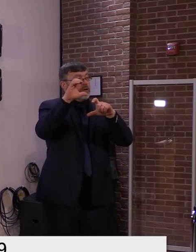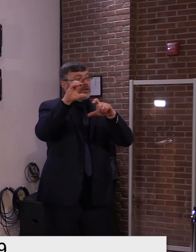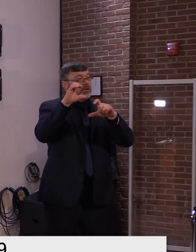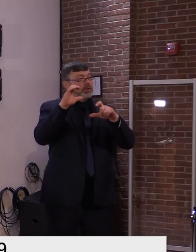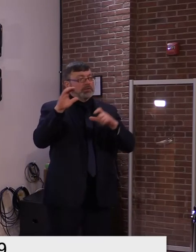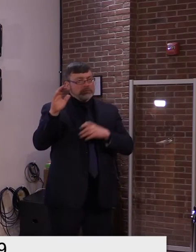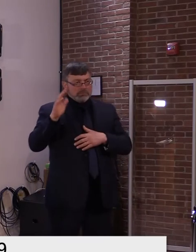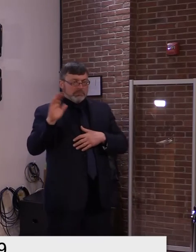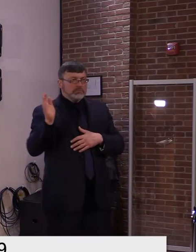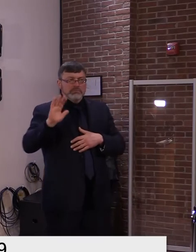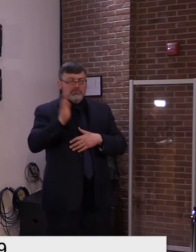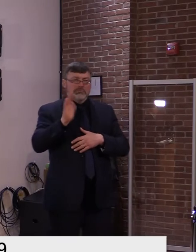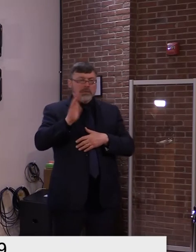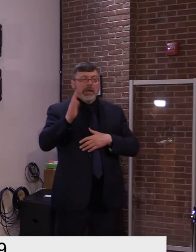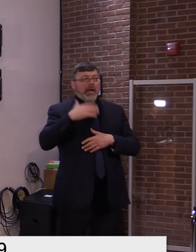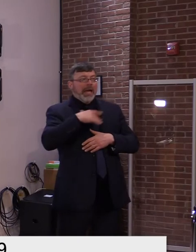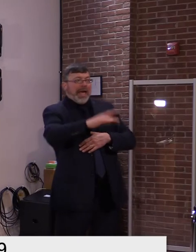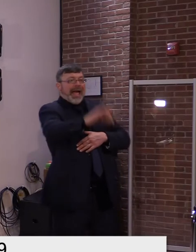Guy Page.